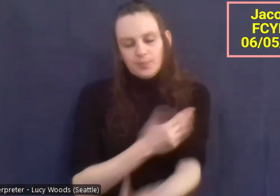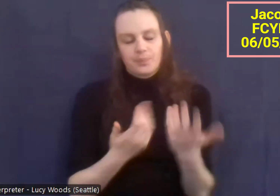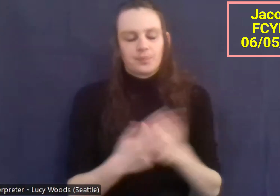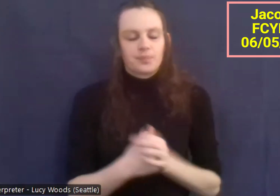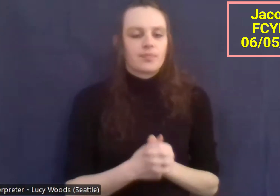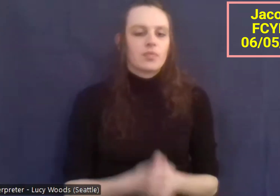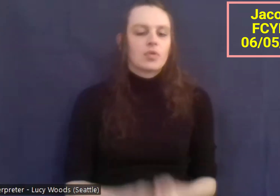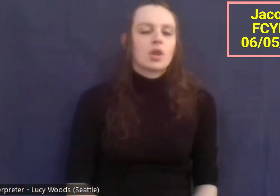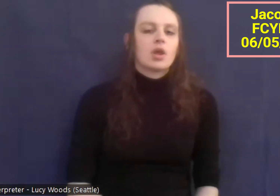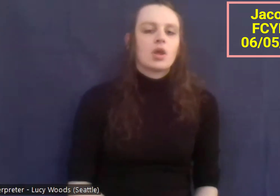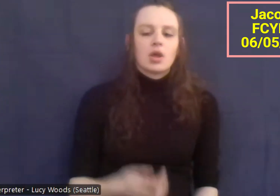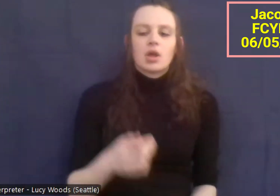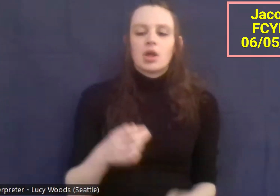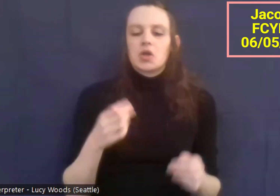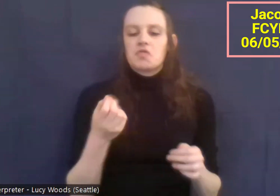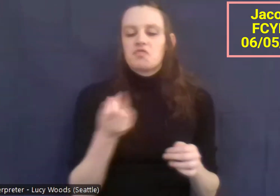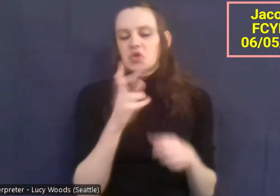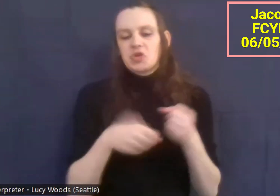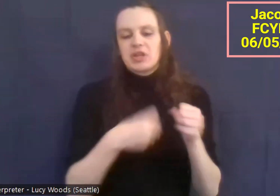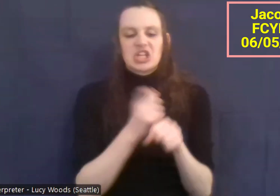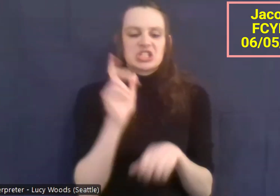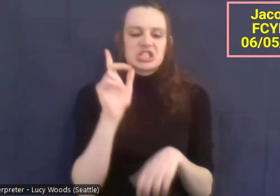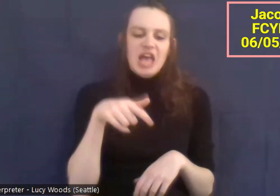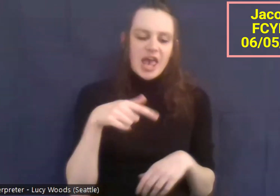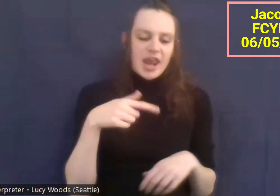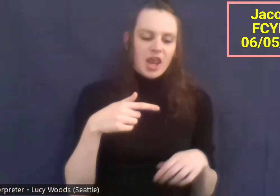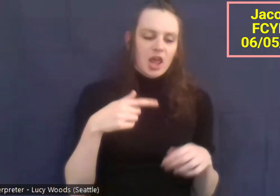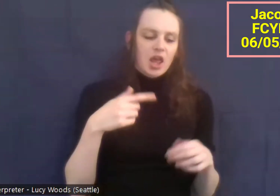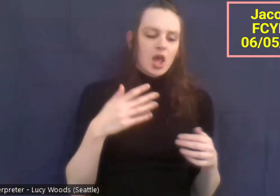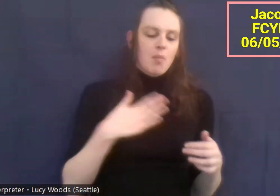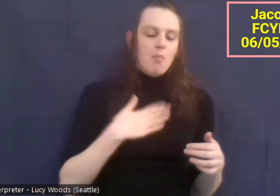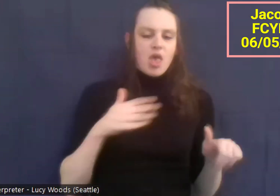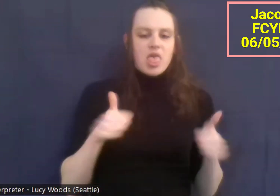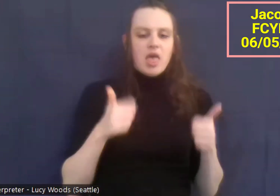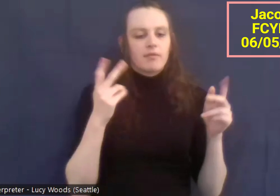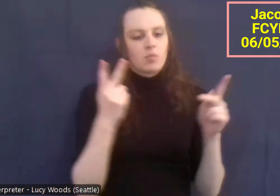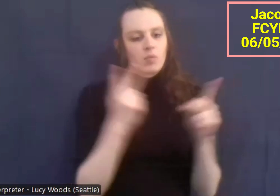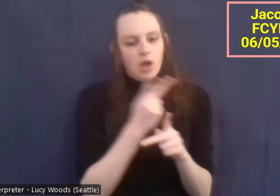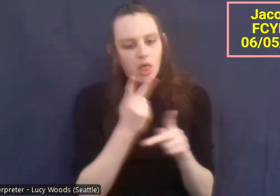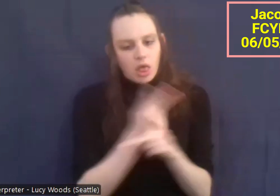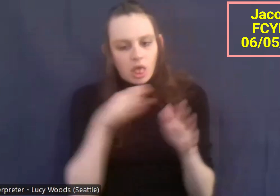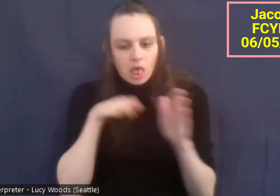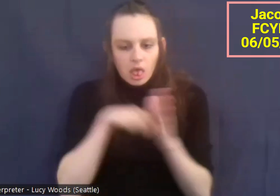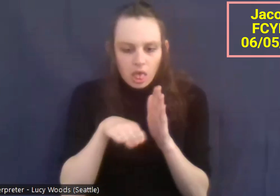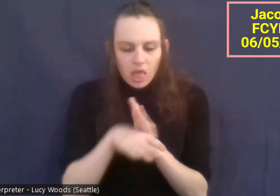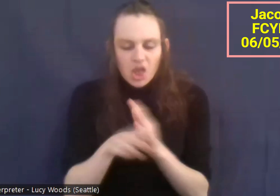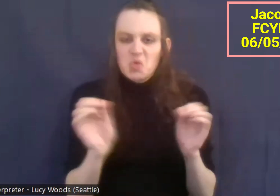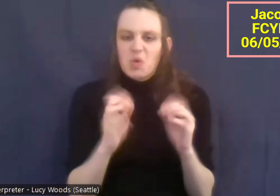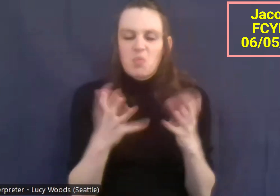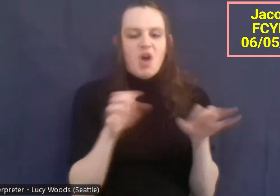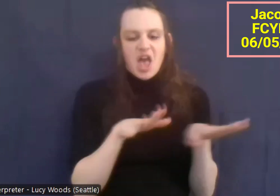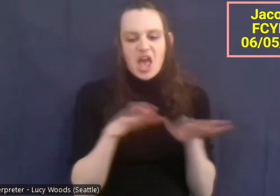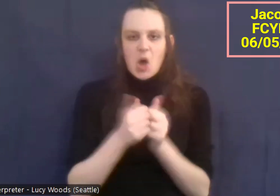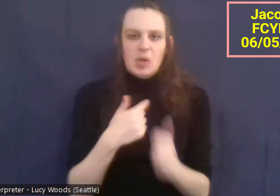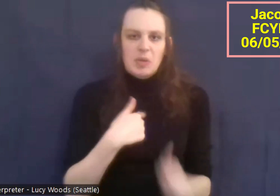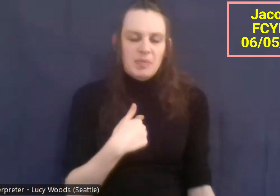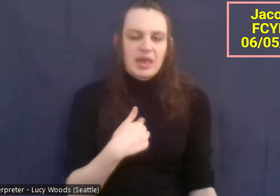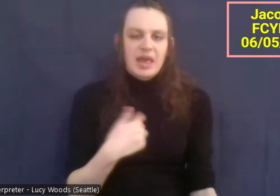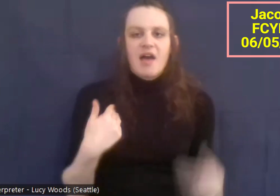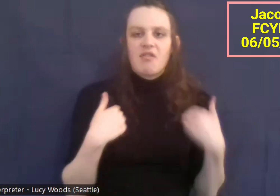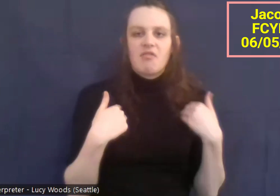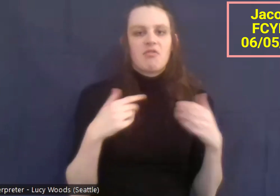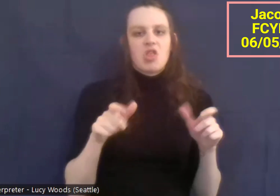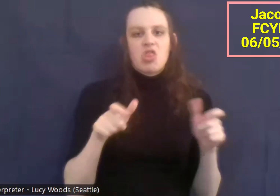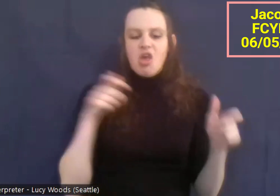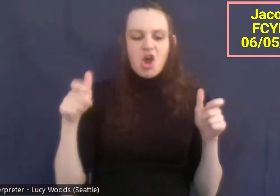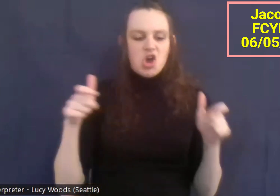spiral downhill, and nobody wanted to hang out with me. There is a large traveling / homeless community out there that